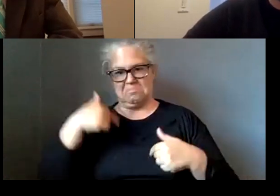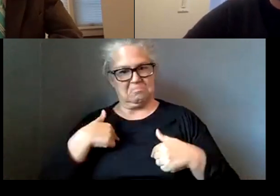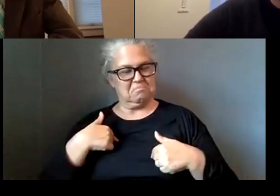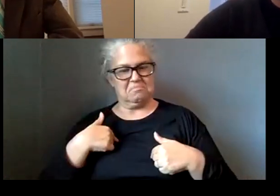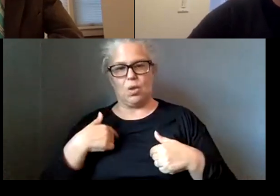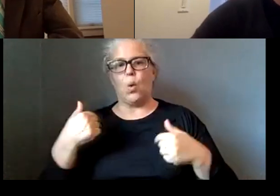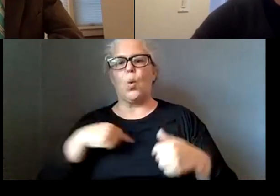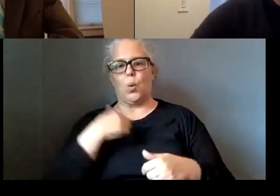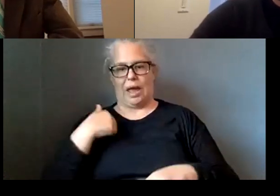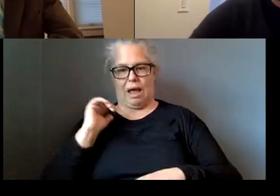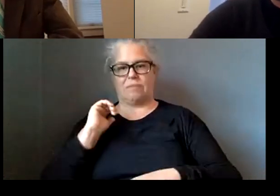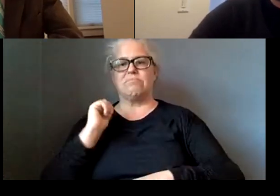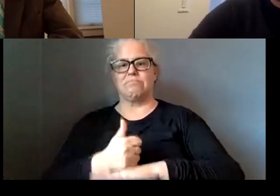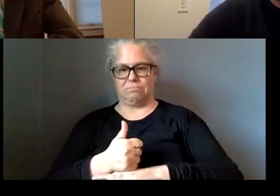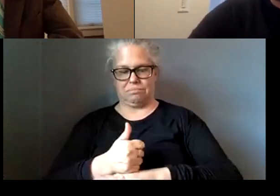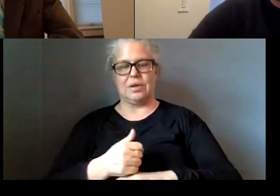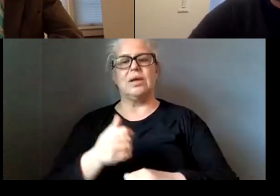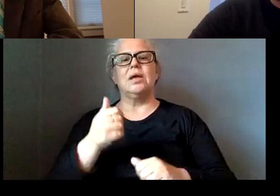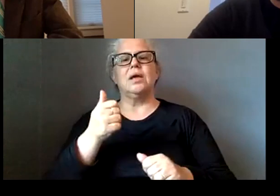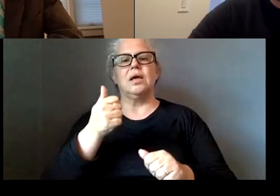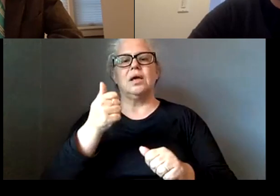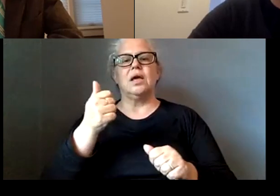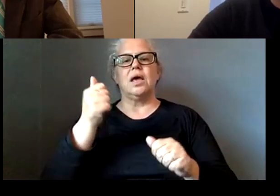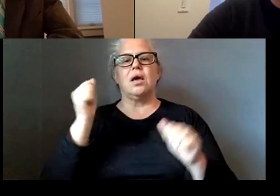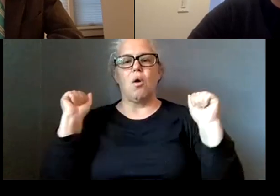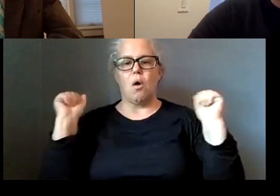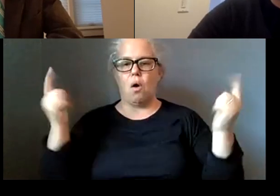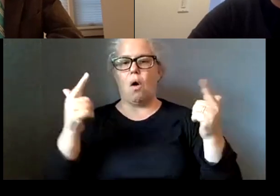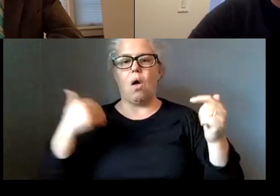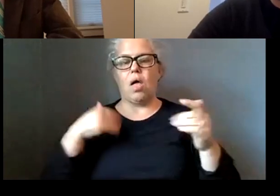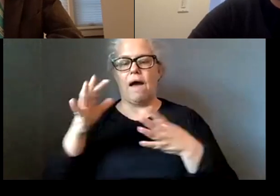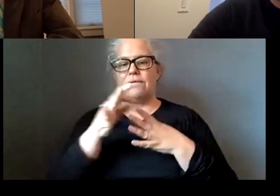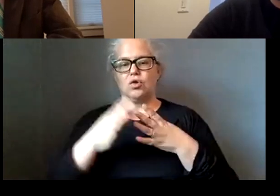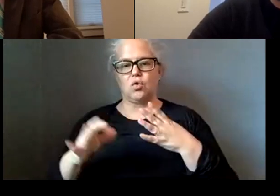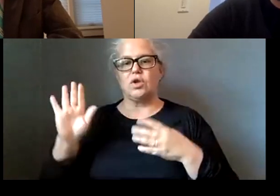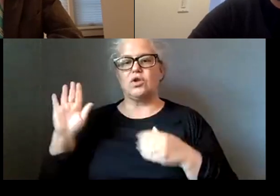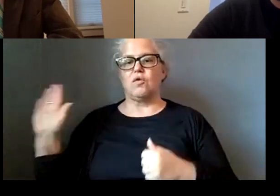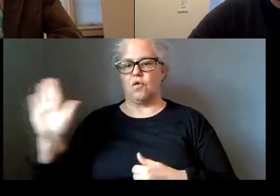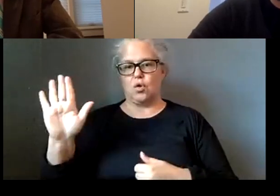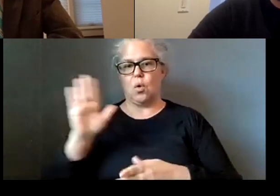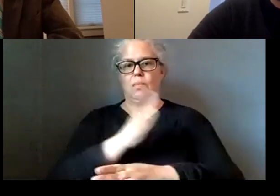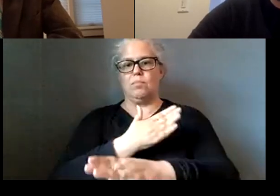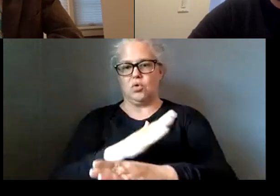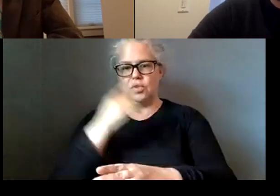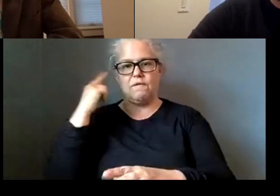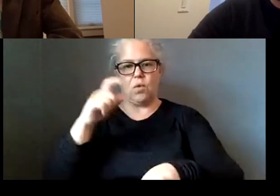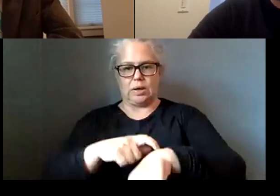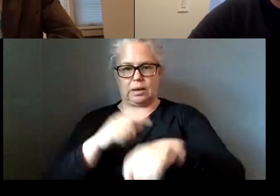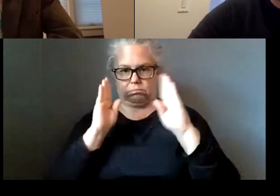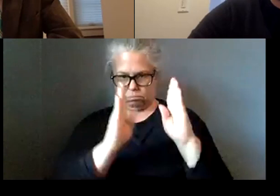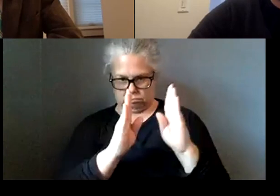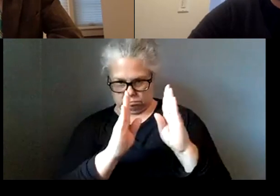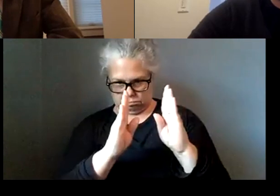arrangement in each of the vans that everyone would have a choice to have their music on for a period of time,